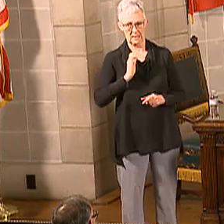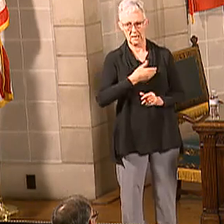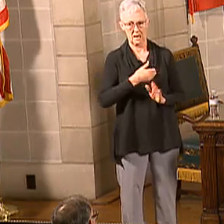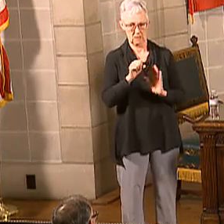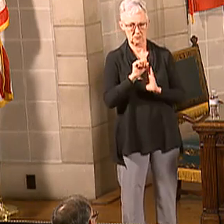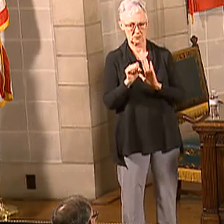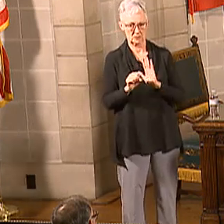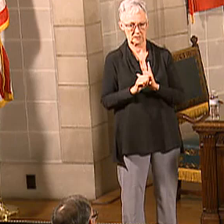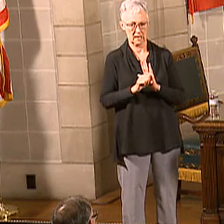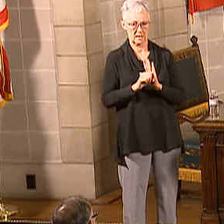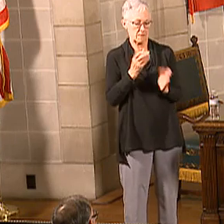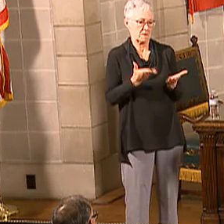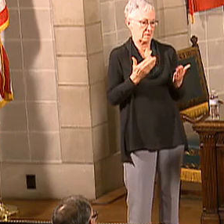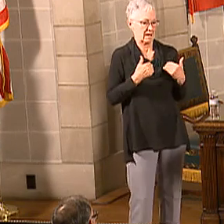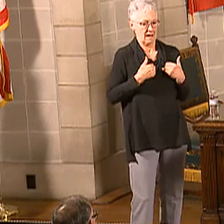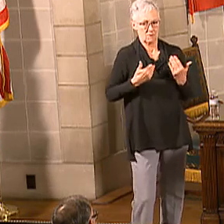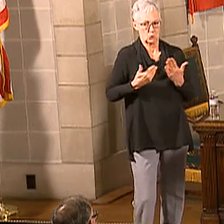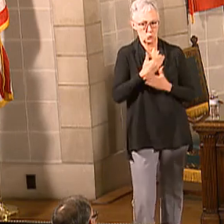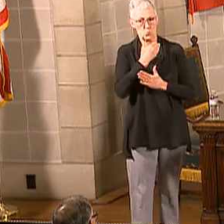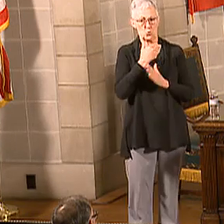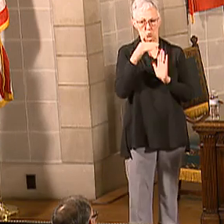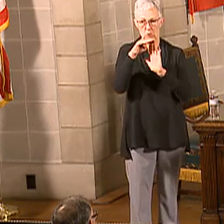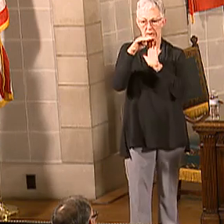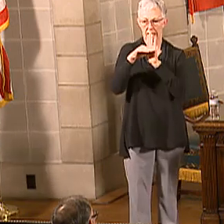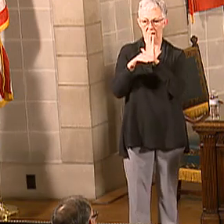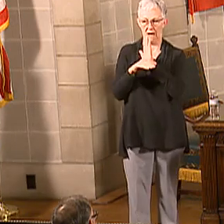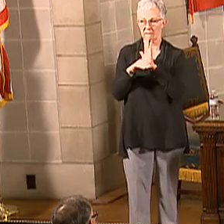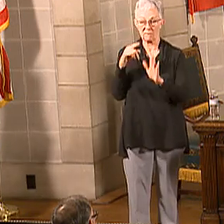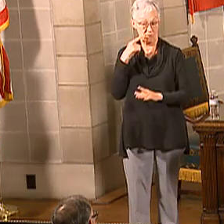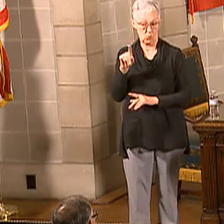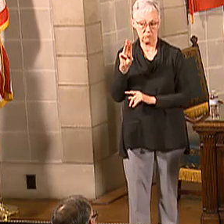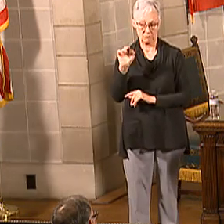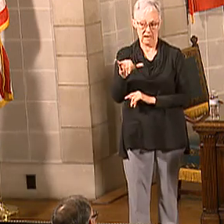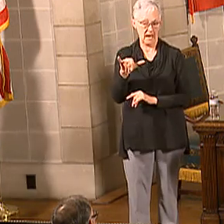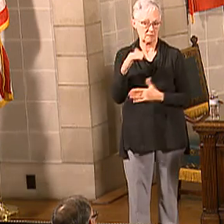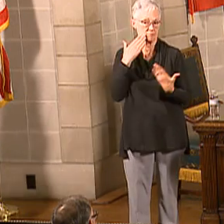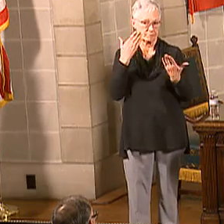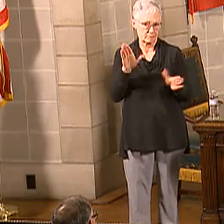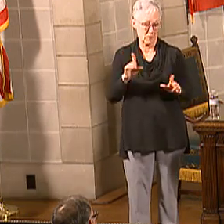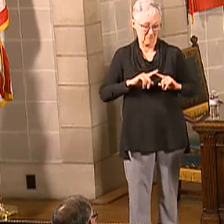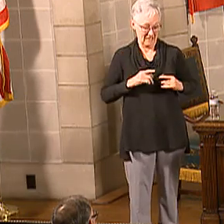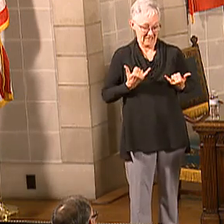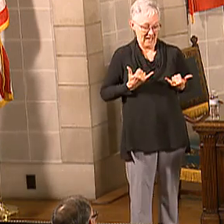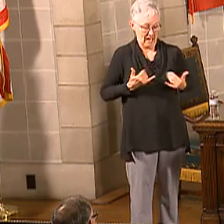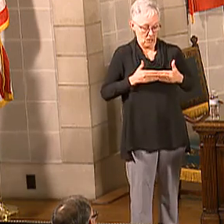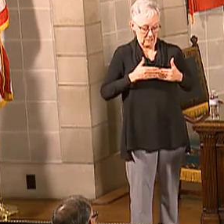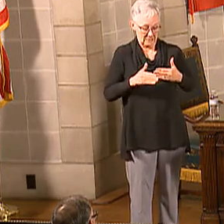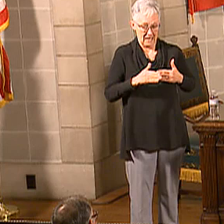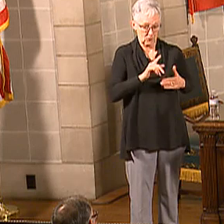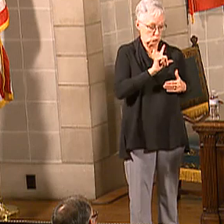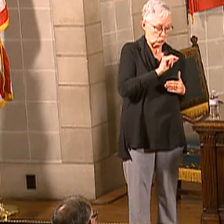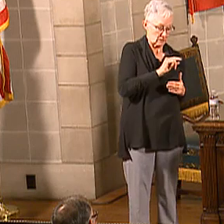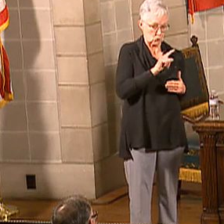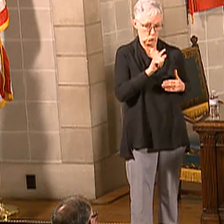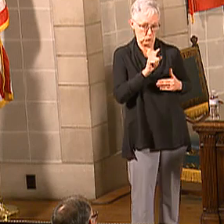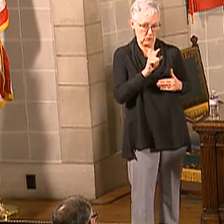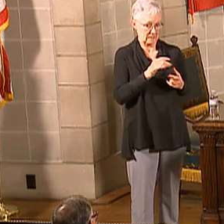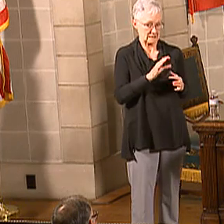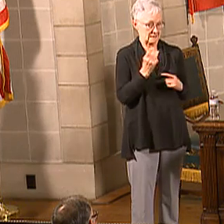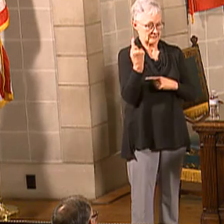for May. But we really need right now, the next 30 days or 28 days are going to be really important for everybody to follow these